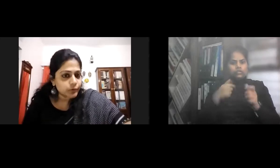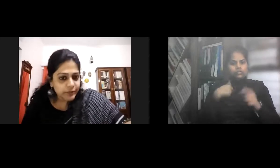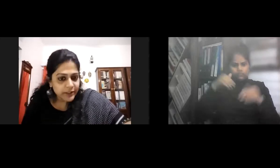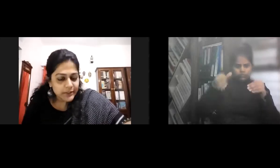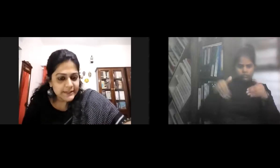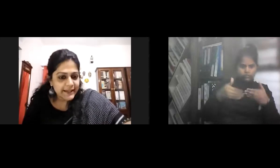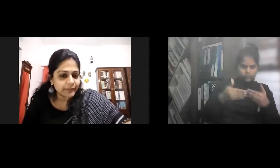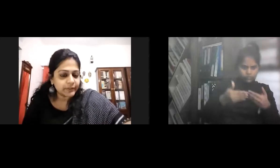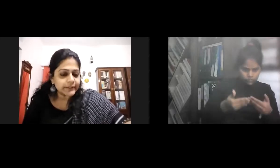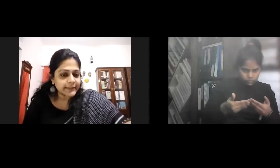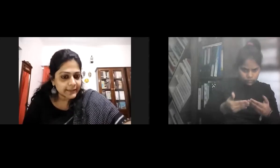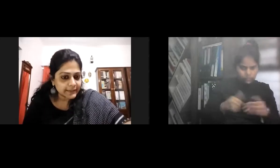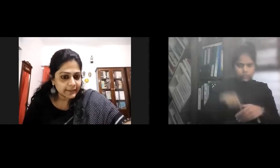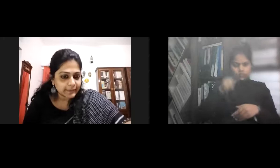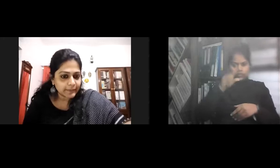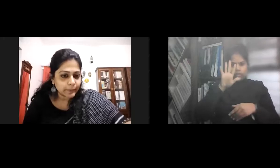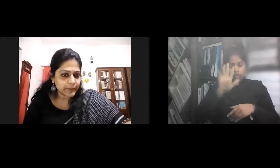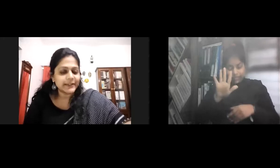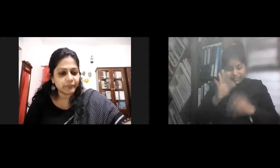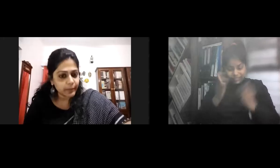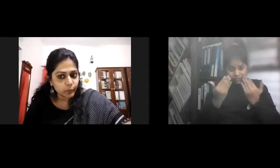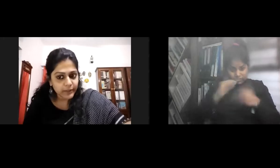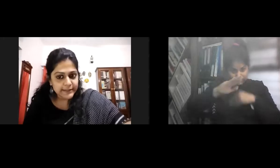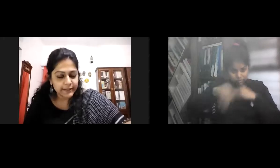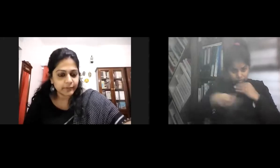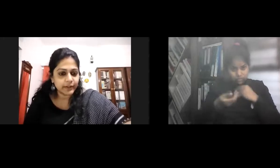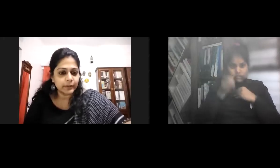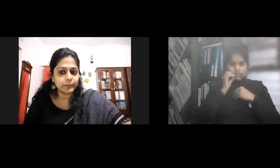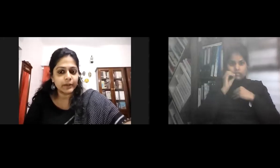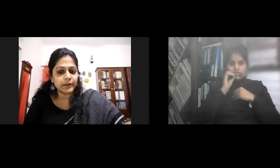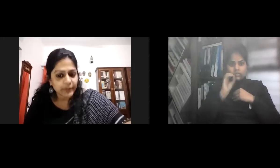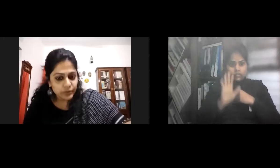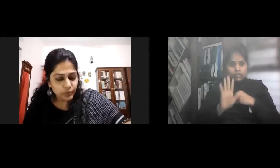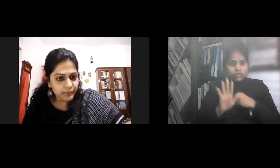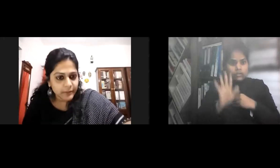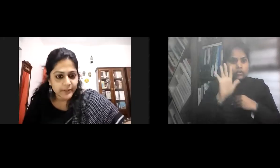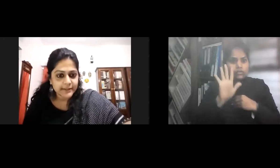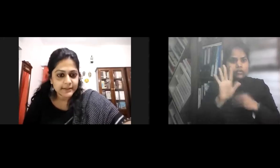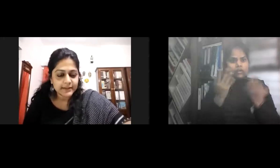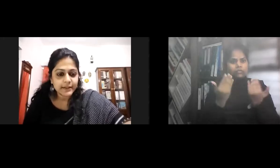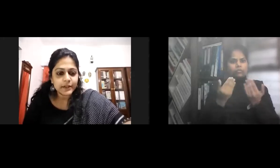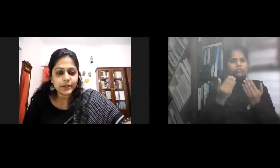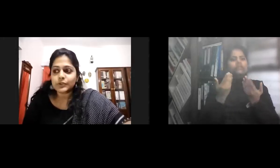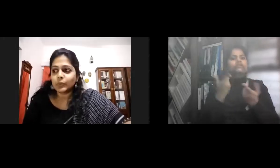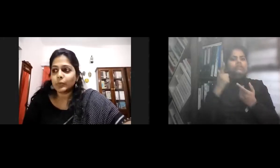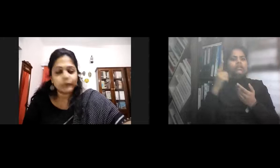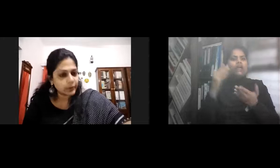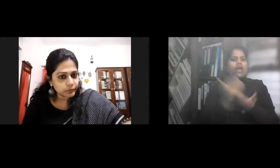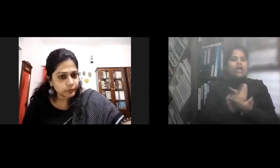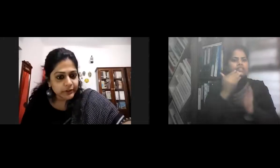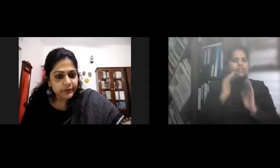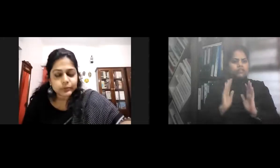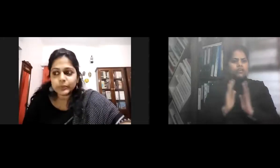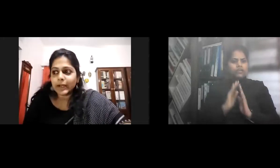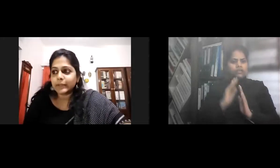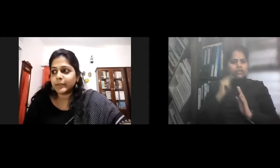about 15 minutes, I will indicate that there are 5 more minutes left, if that is okay with the presenters. So without